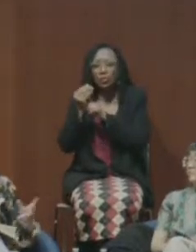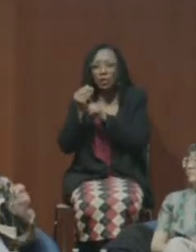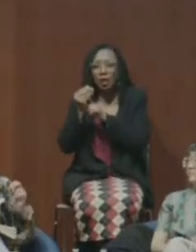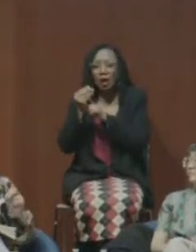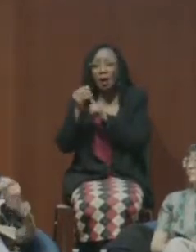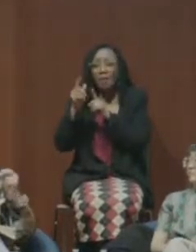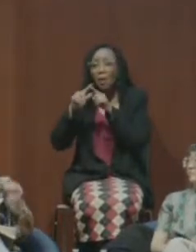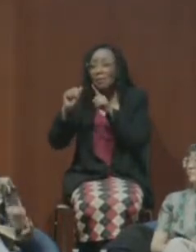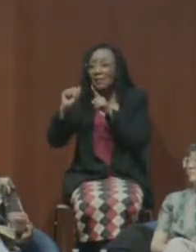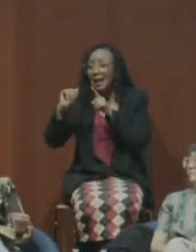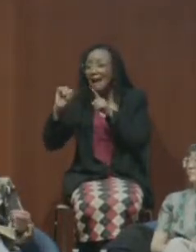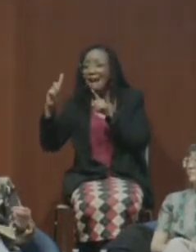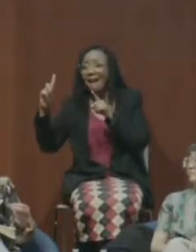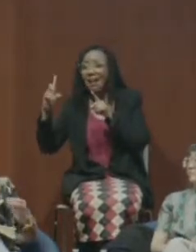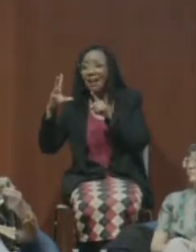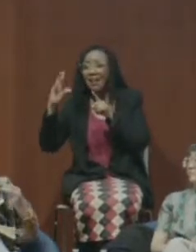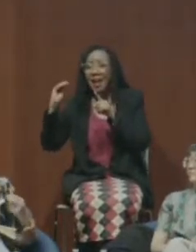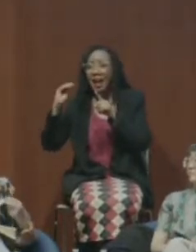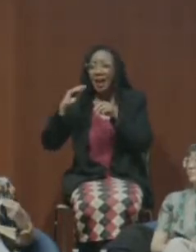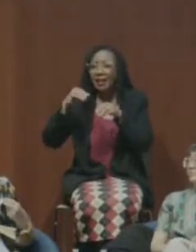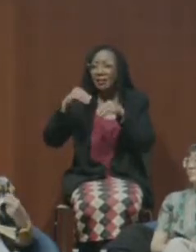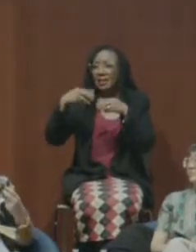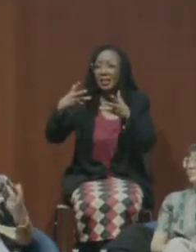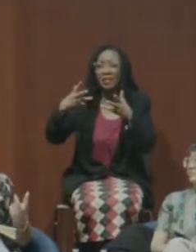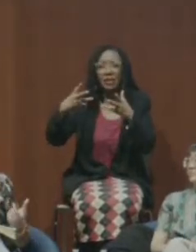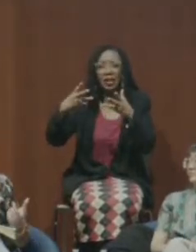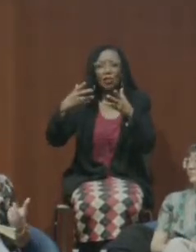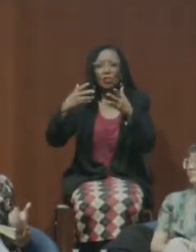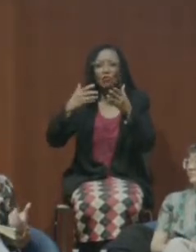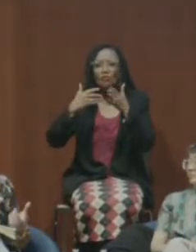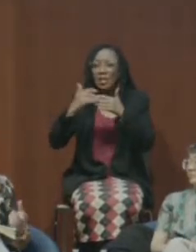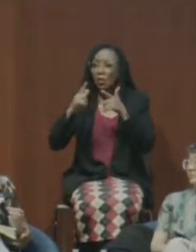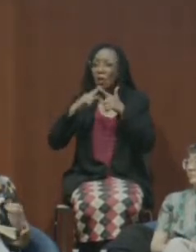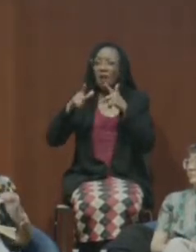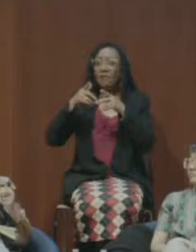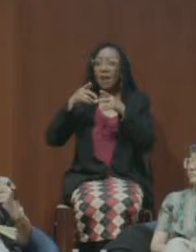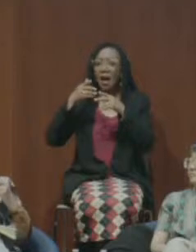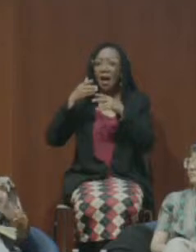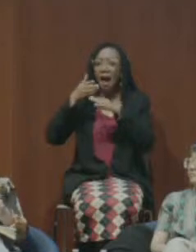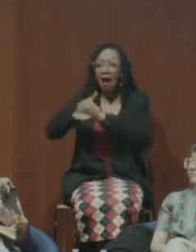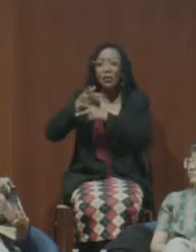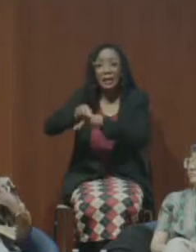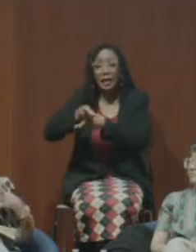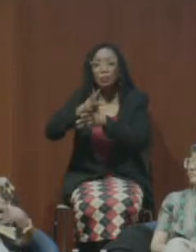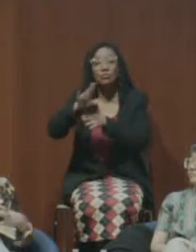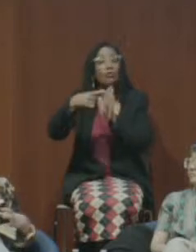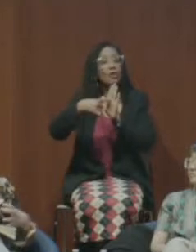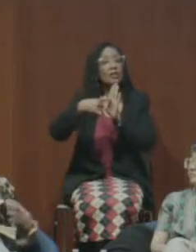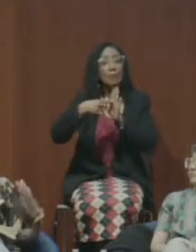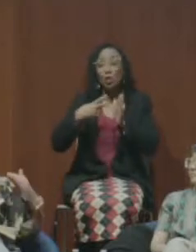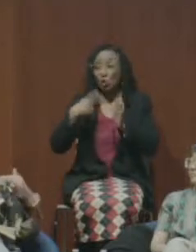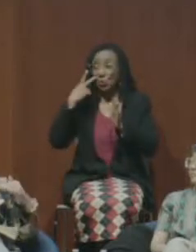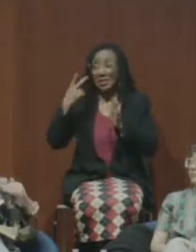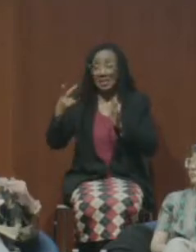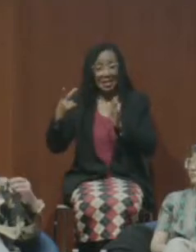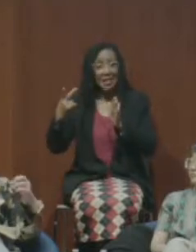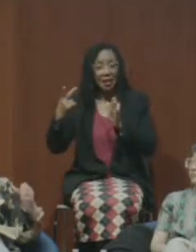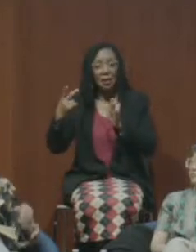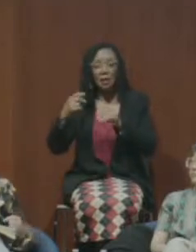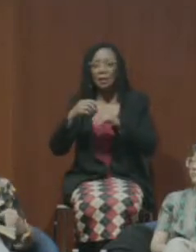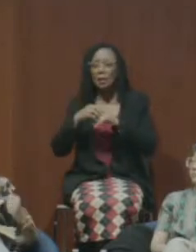aid, even in the implementation of an act of care. So for example, you would see all these